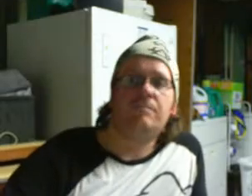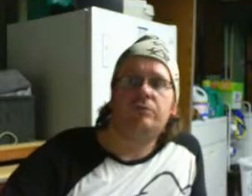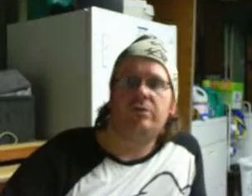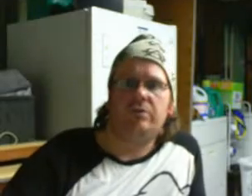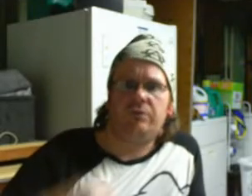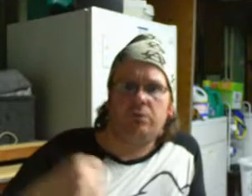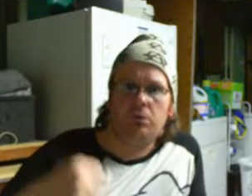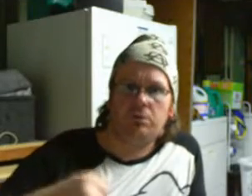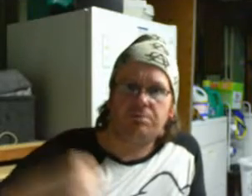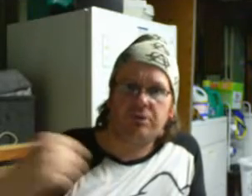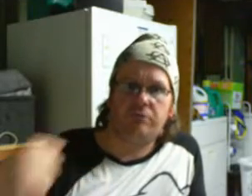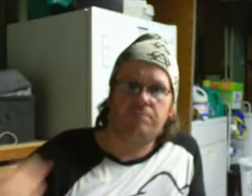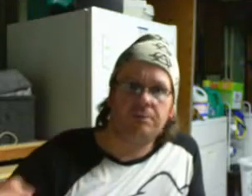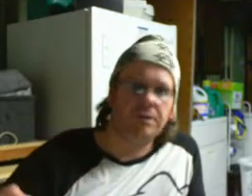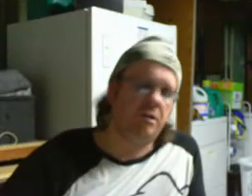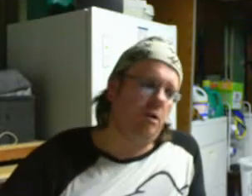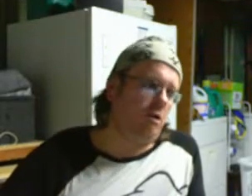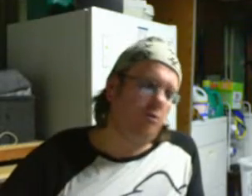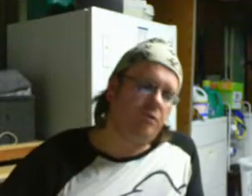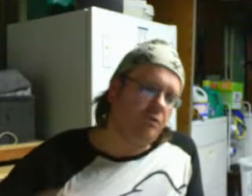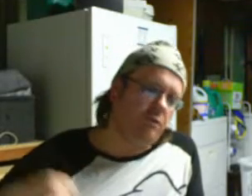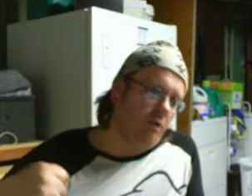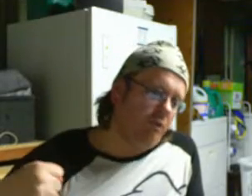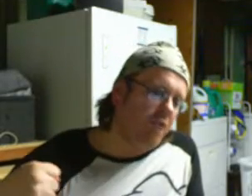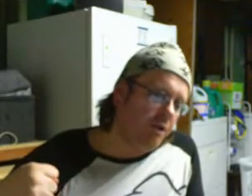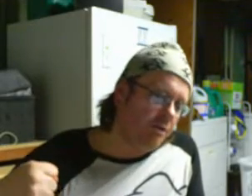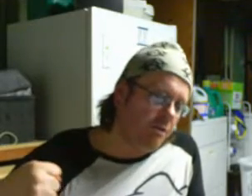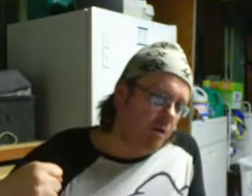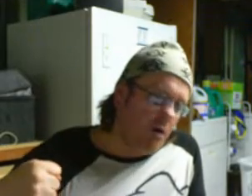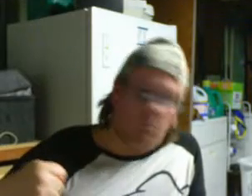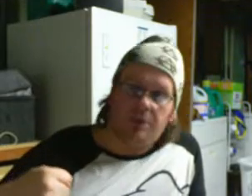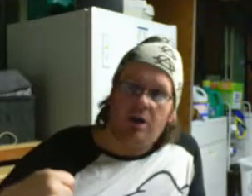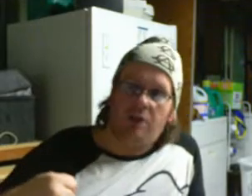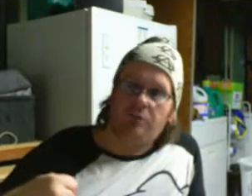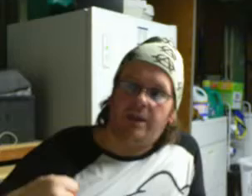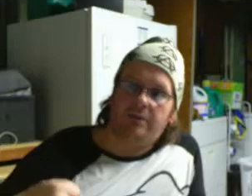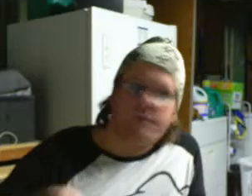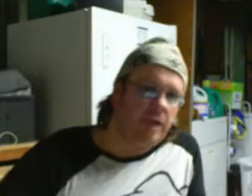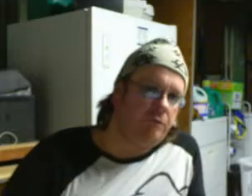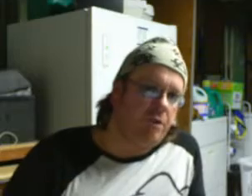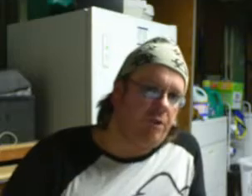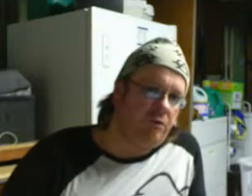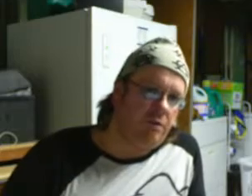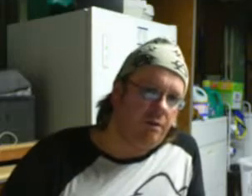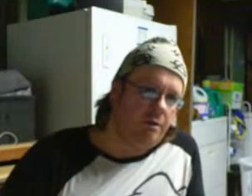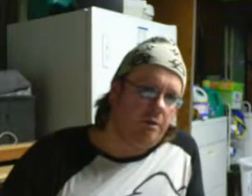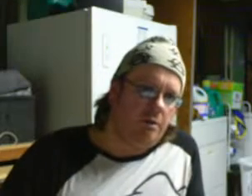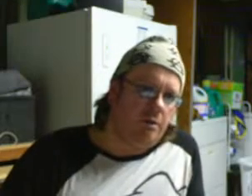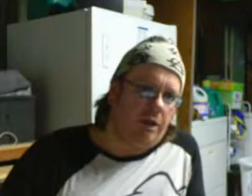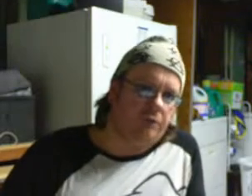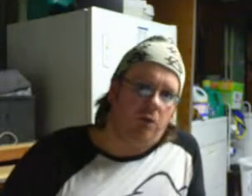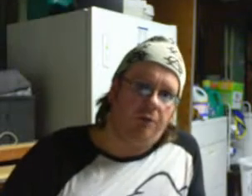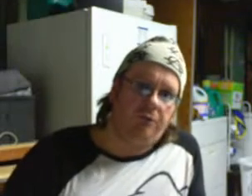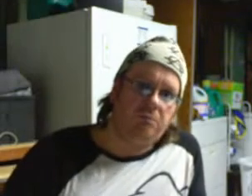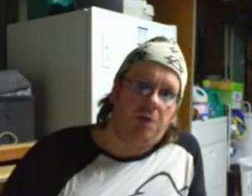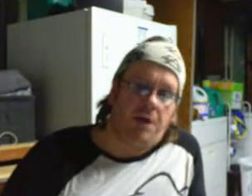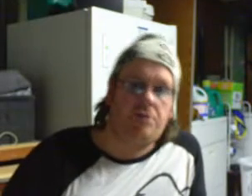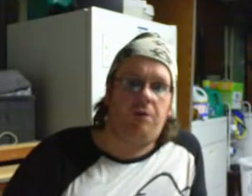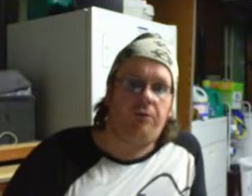it slowly pressure building? Or was it just all of a sudden, oh my gosh, we can't stand for this? He's lost his mind all of a sudden.